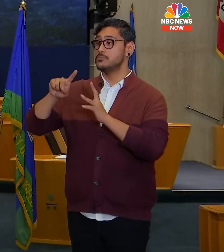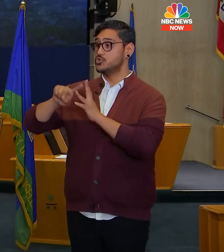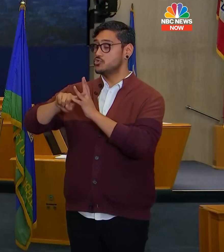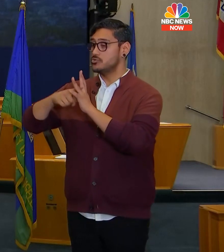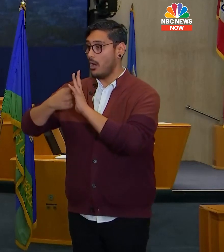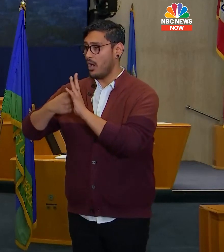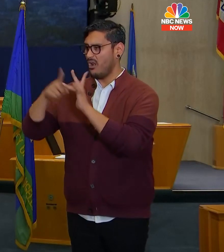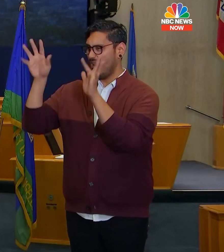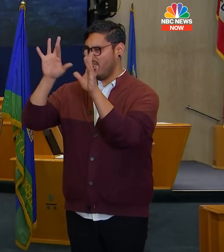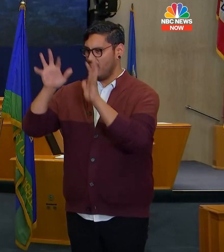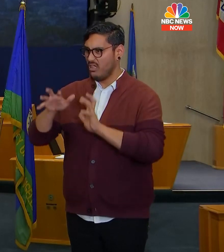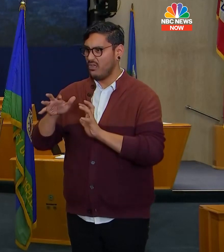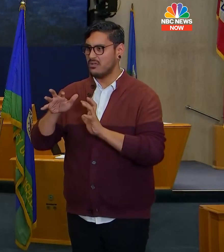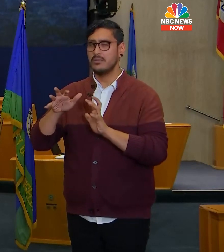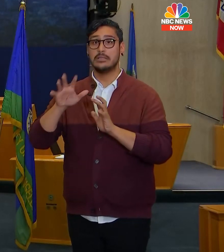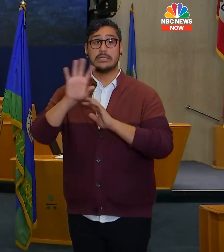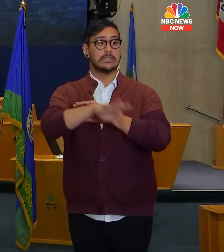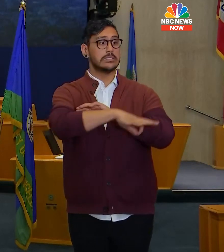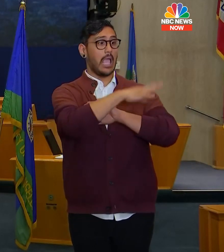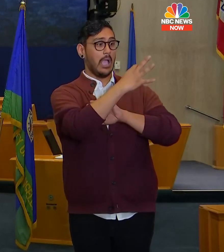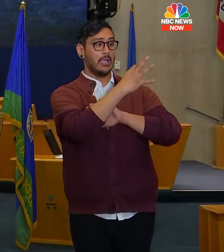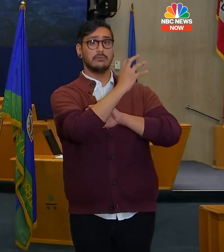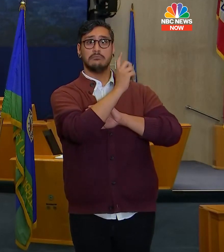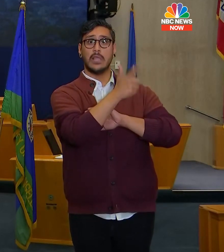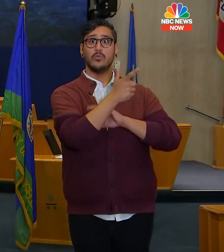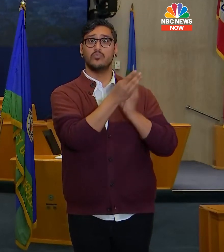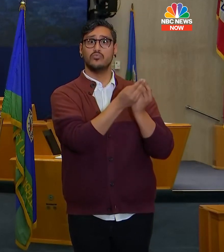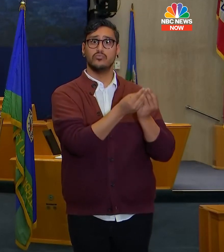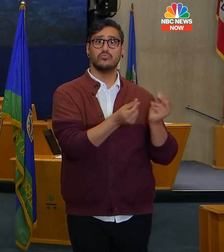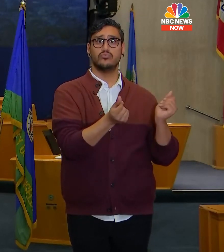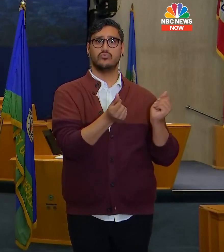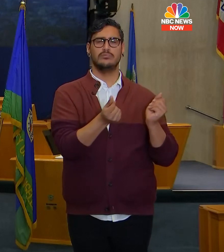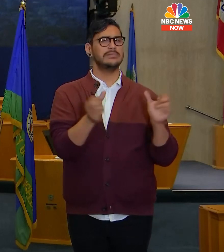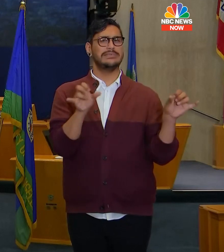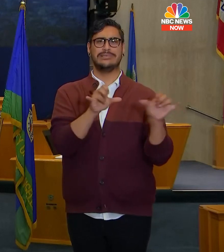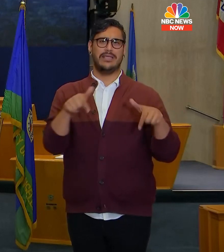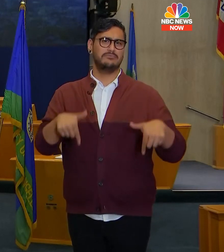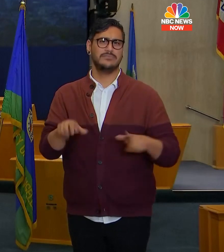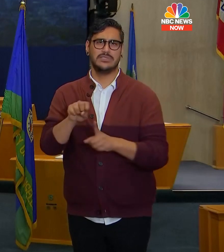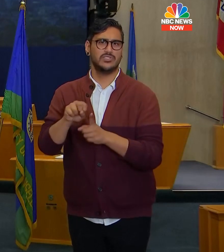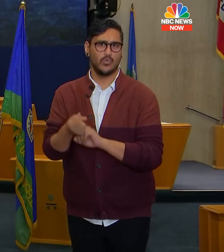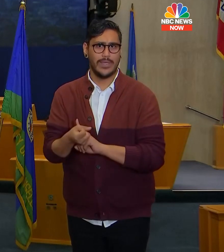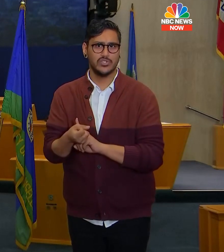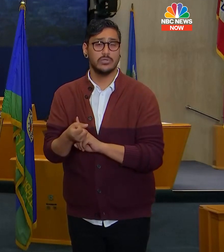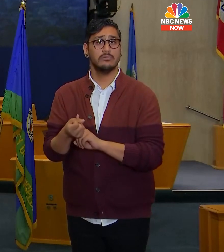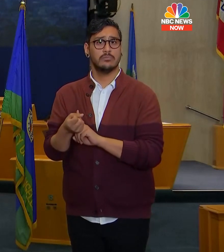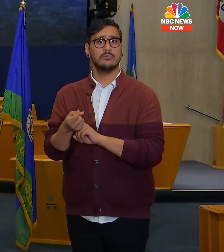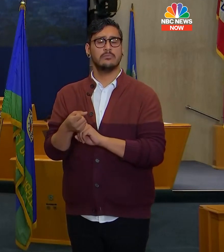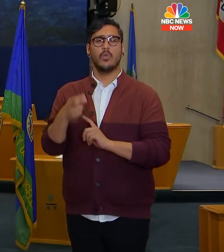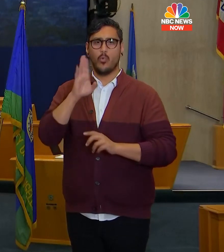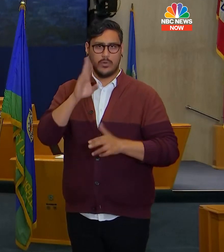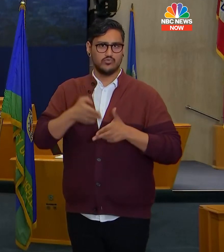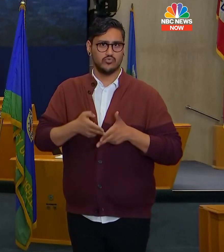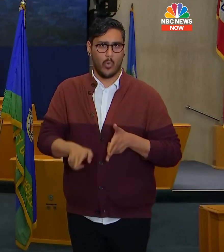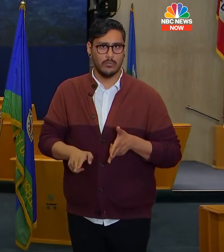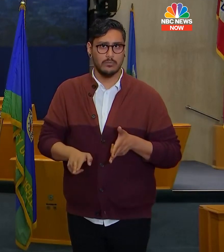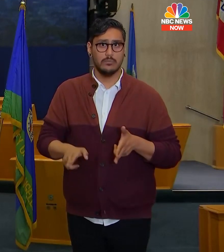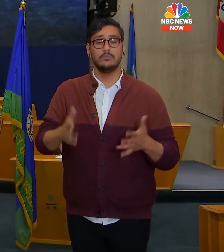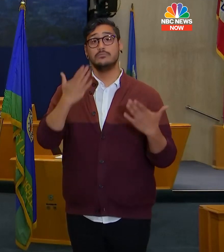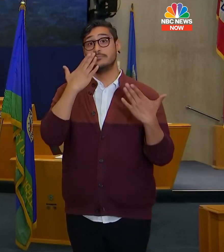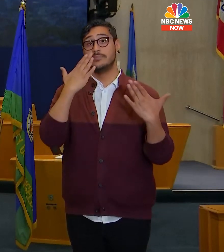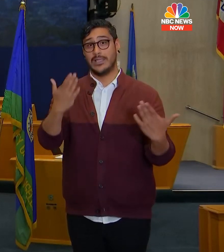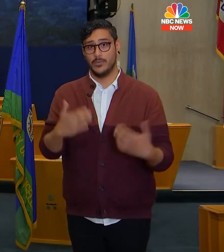will come out, we'll be back to normal. So what we need to do is everybody work together, and we'll make this a very short storm. So thank